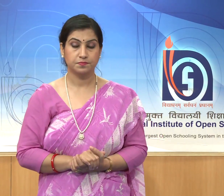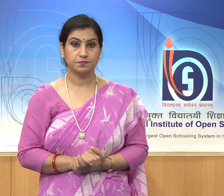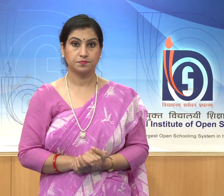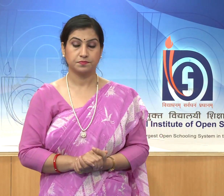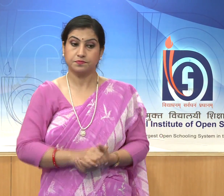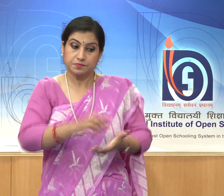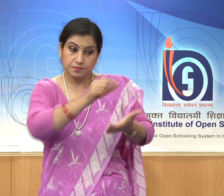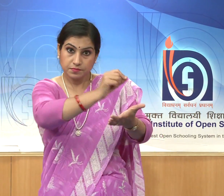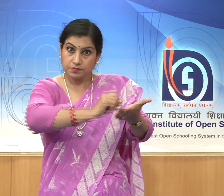leaving